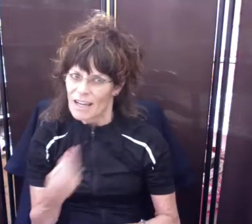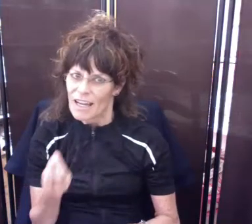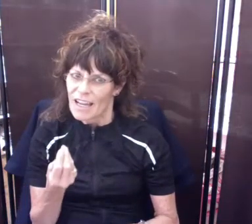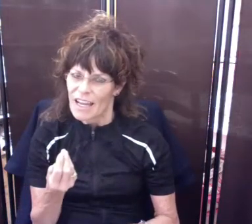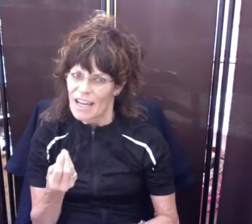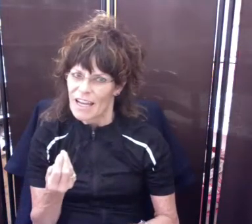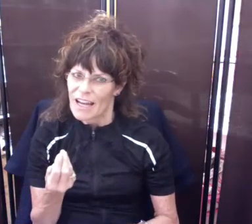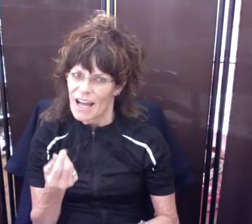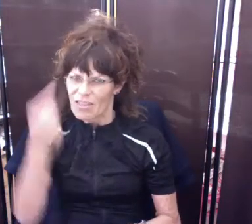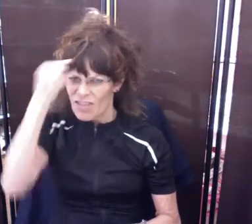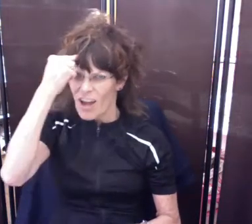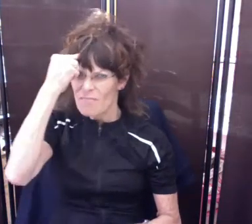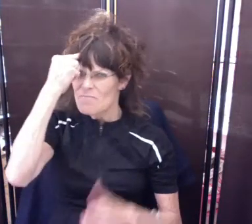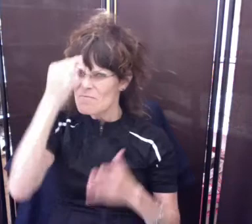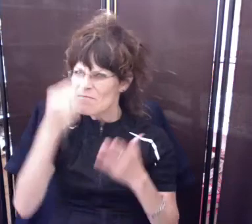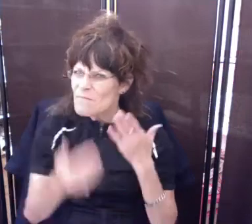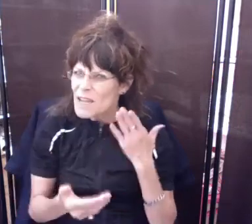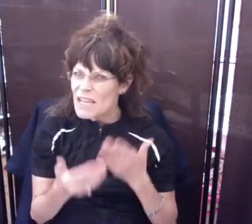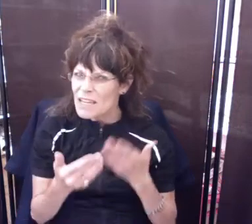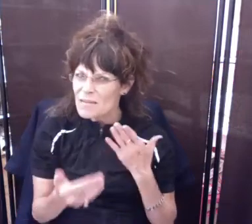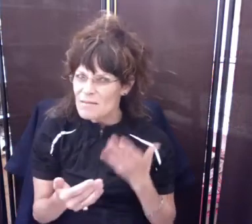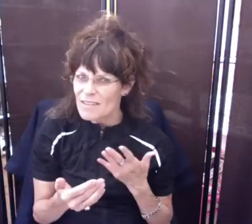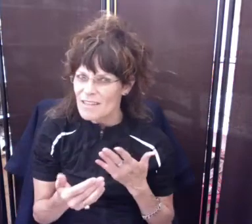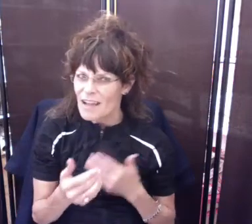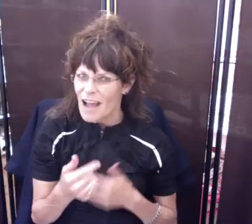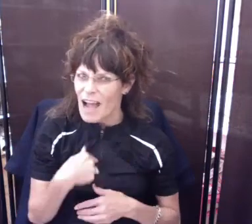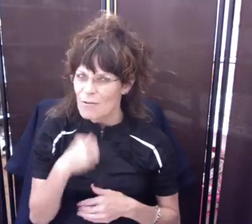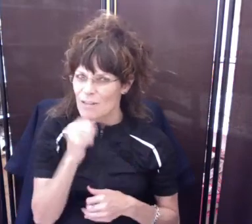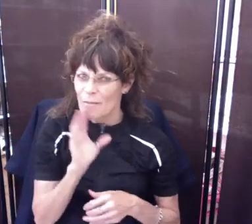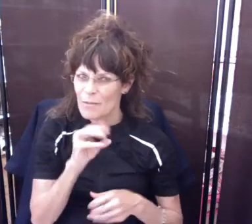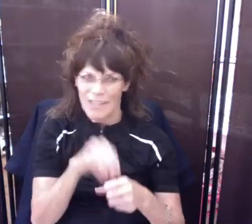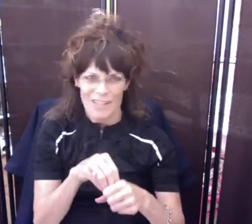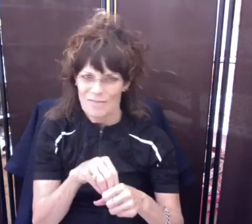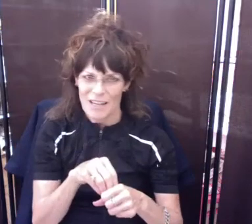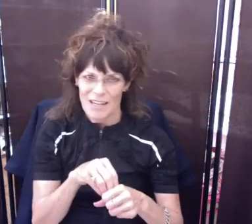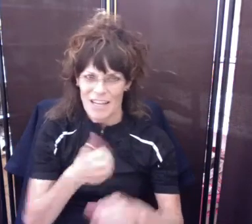that quite possibly I wasn't participating in my own recovery.